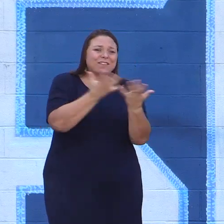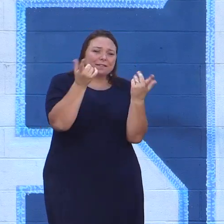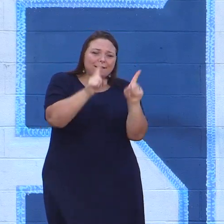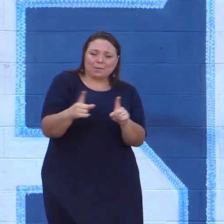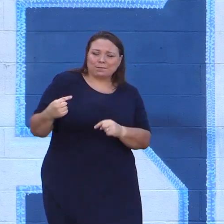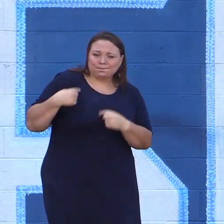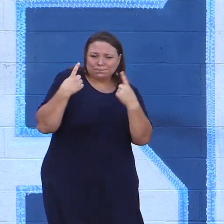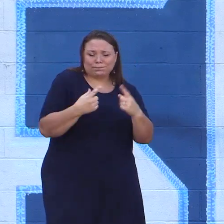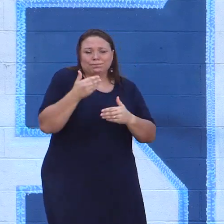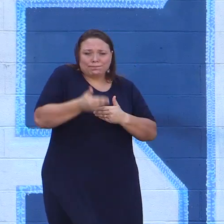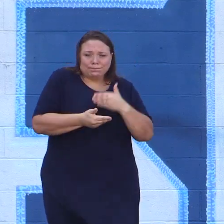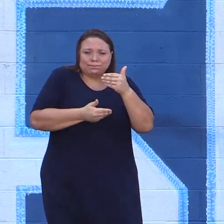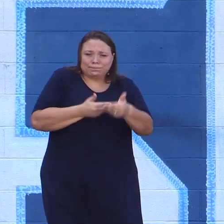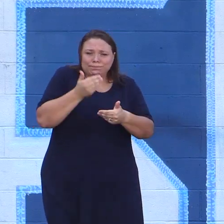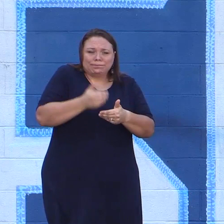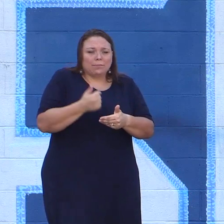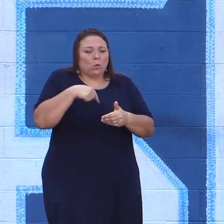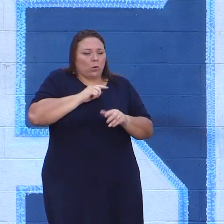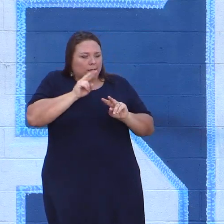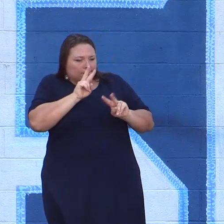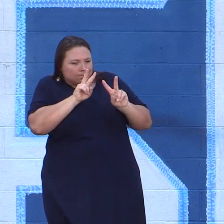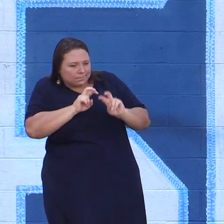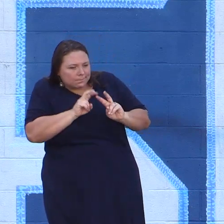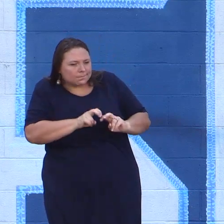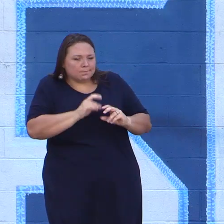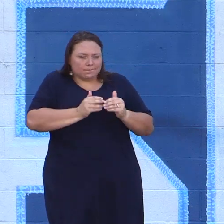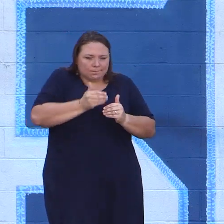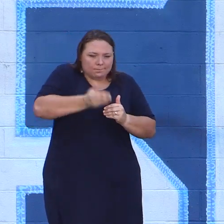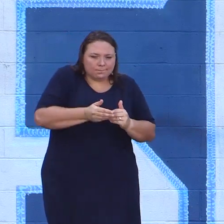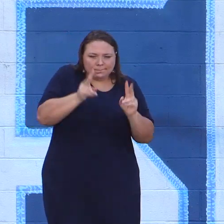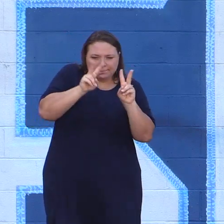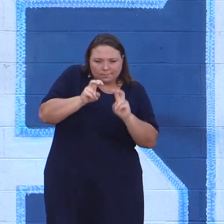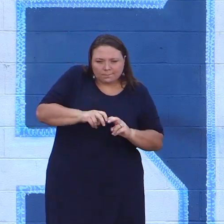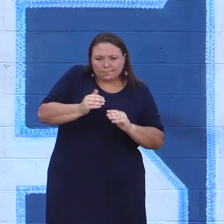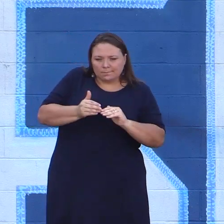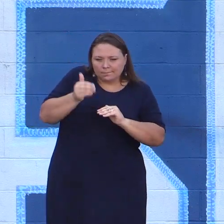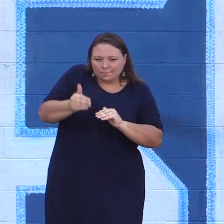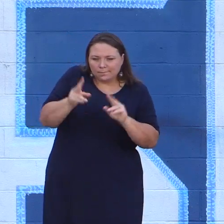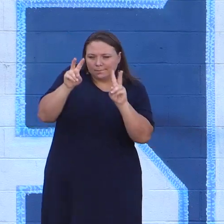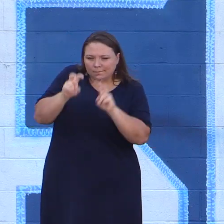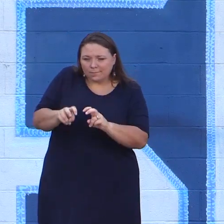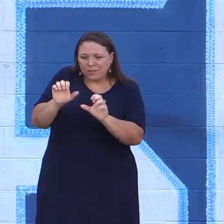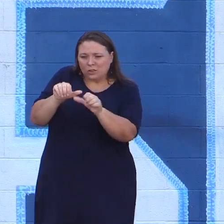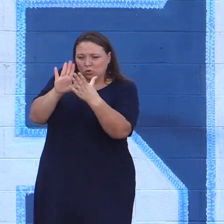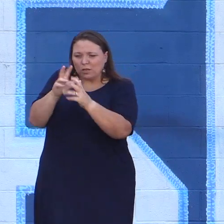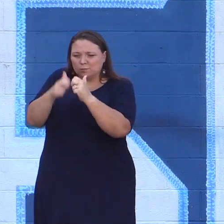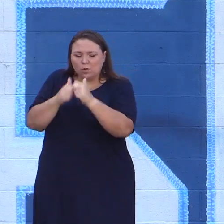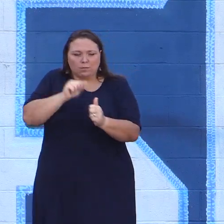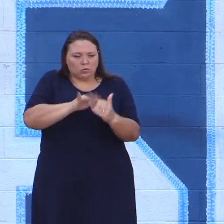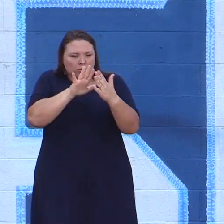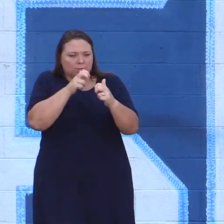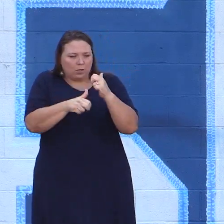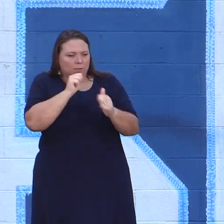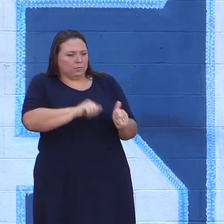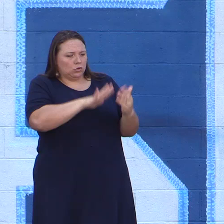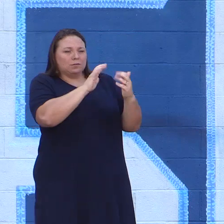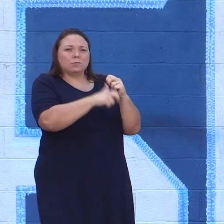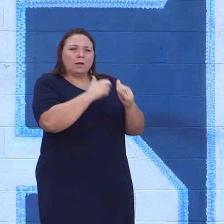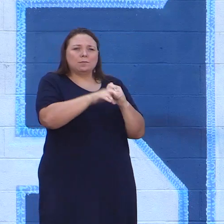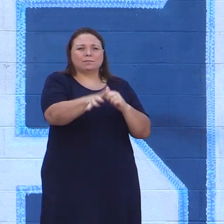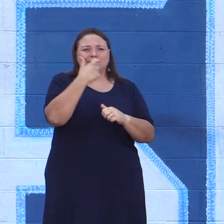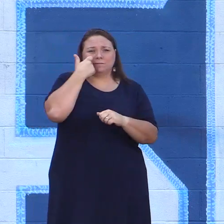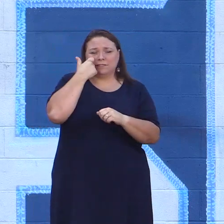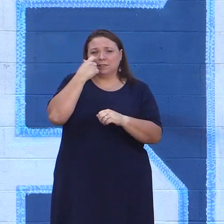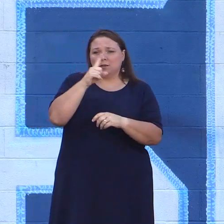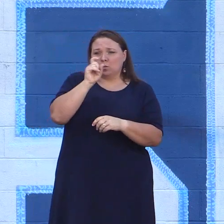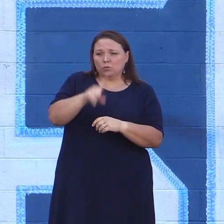step of the process, we've been looking to see where issues are and addressing them. So to go back to this last question,